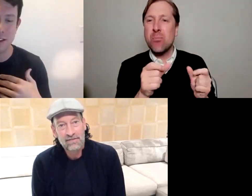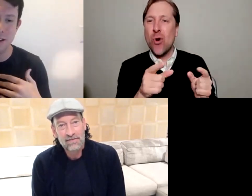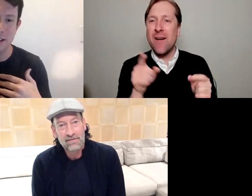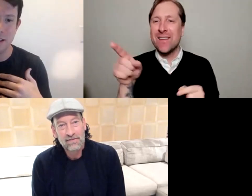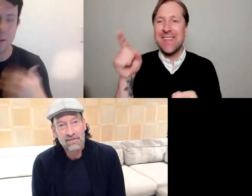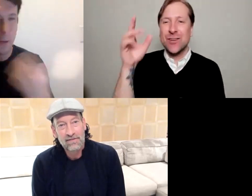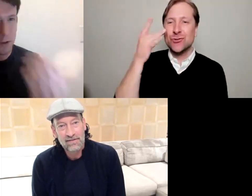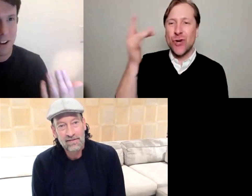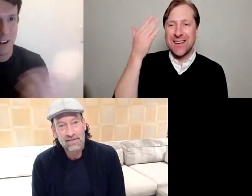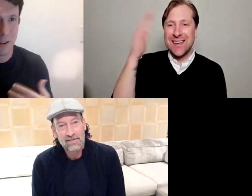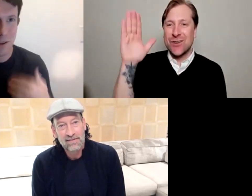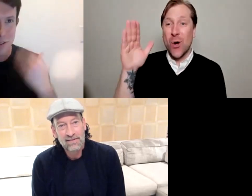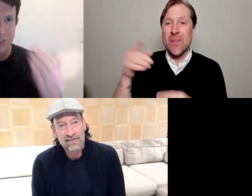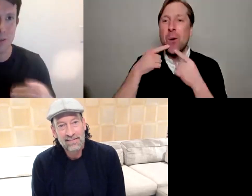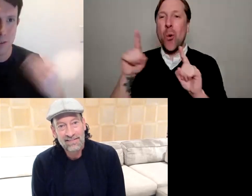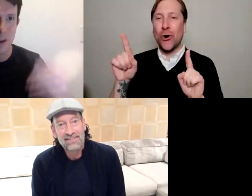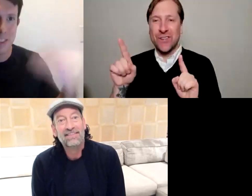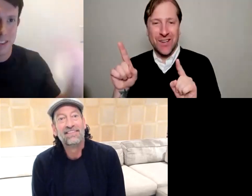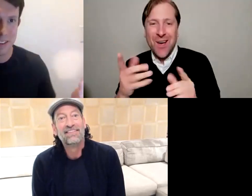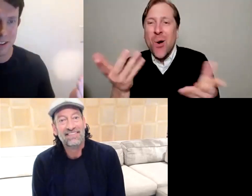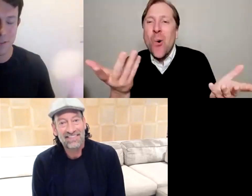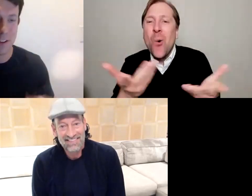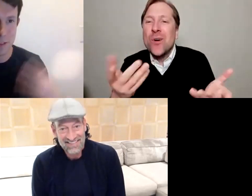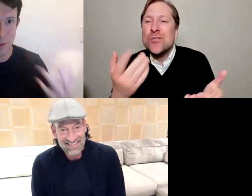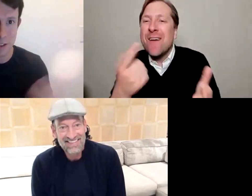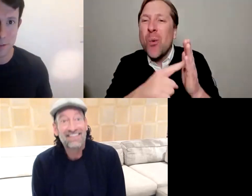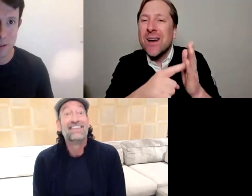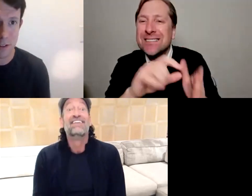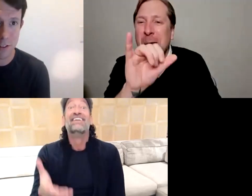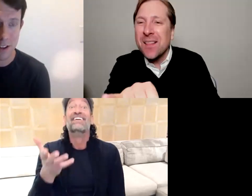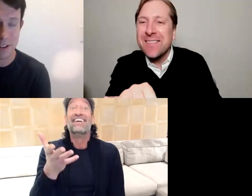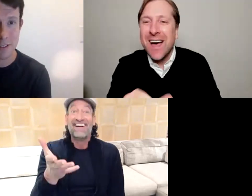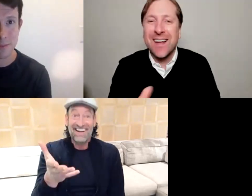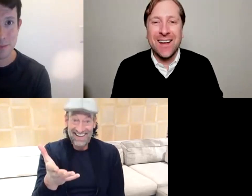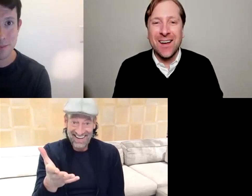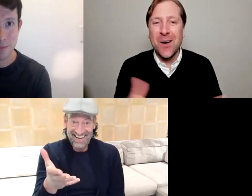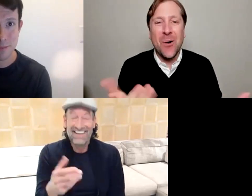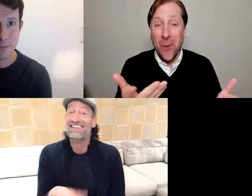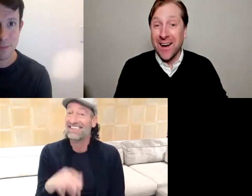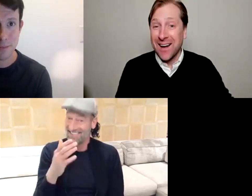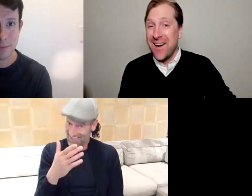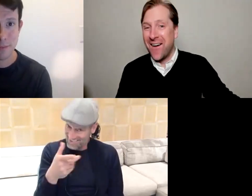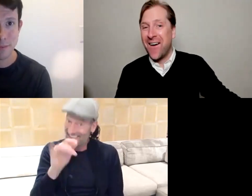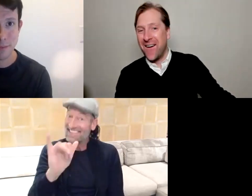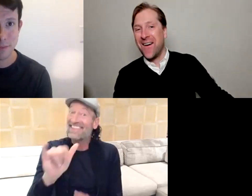is, it worked better. It worked better because you had that freedom, because you had that freedom to create.